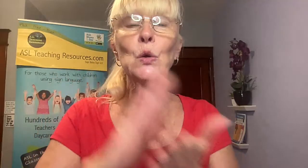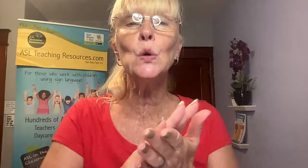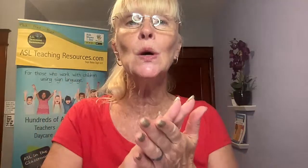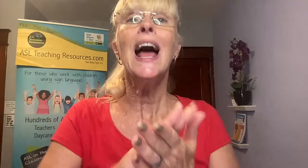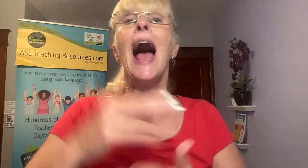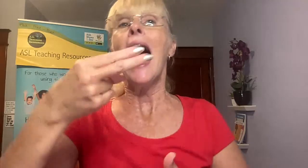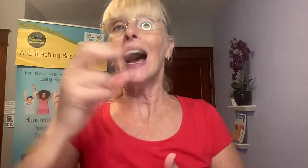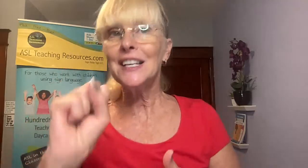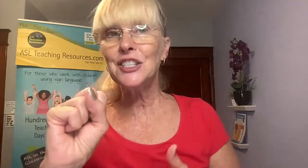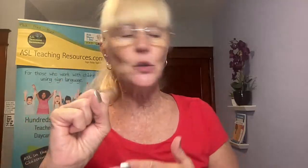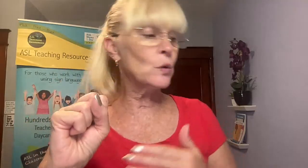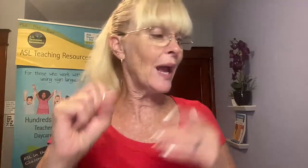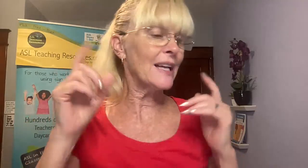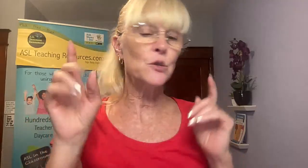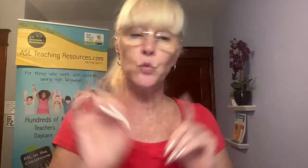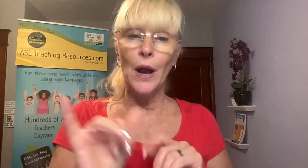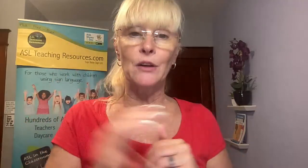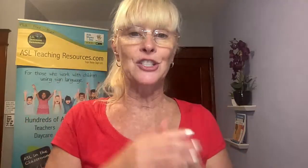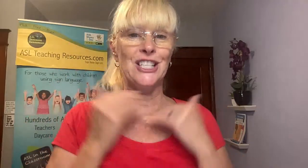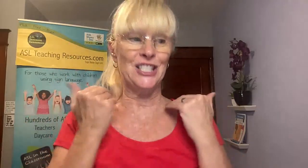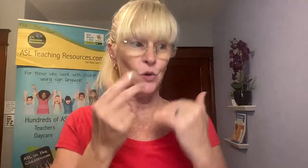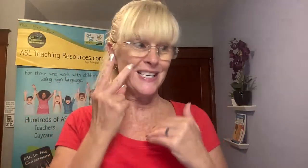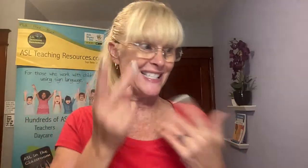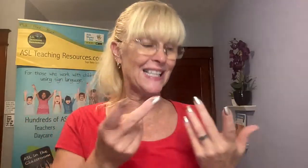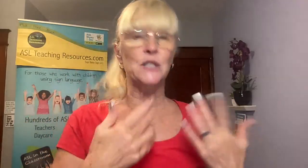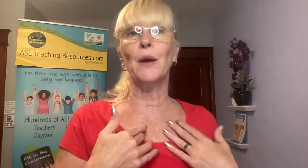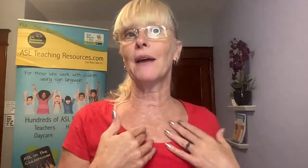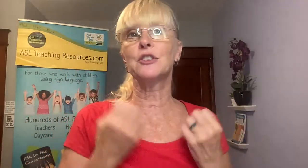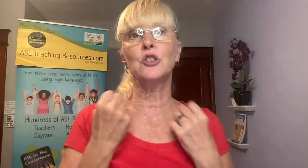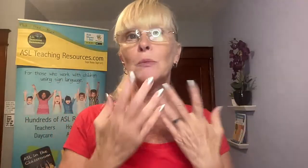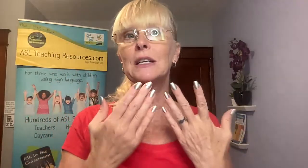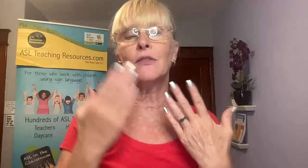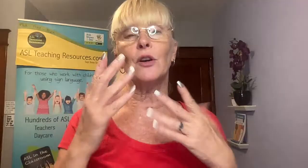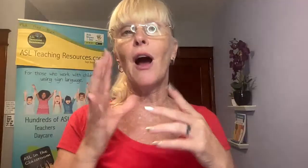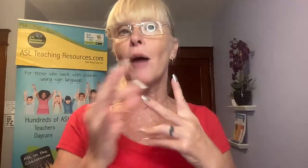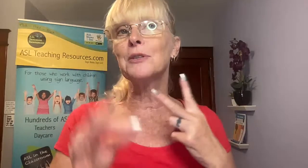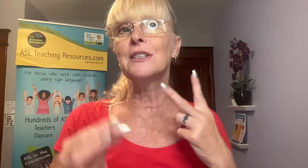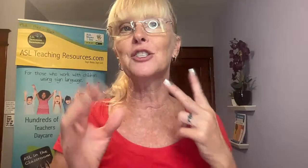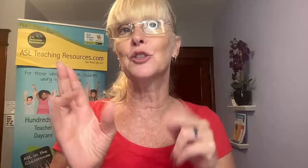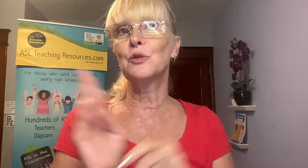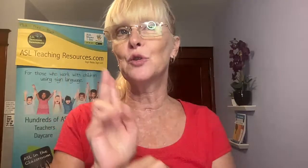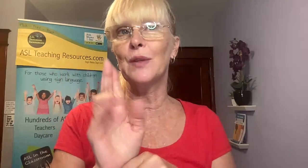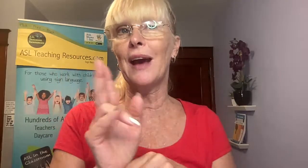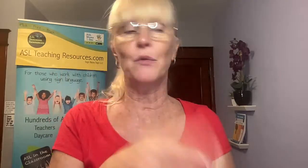school, high school as well. Just you can see this. We have so many different options to do that with